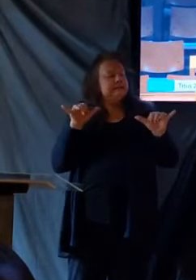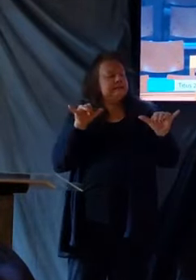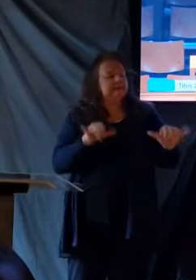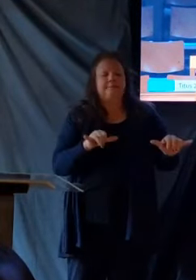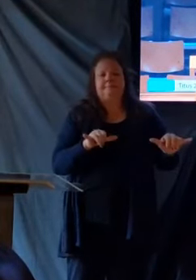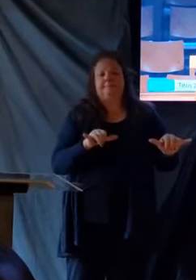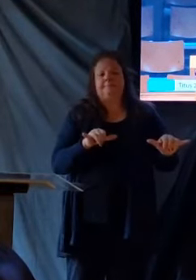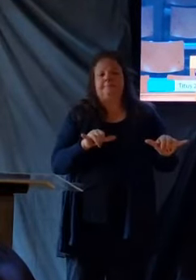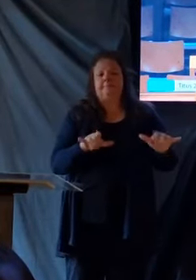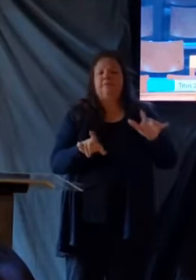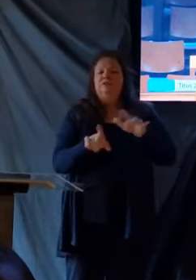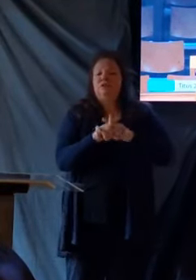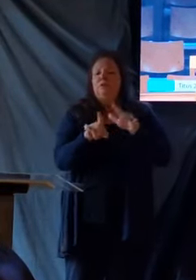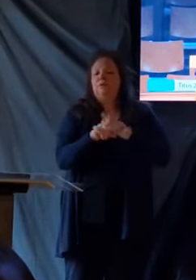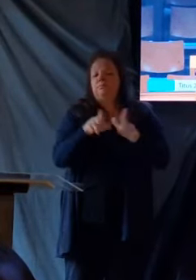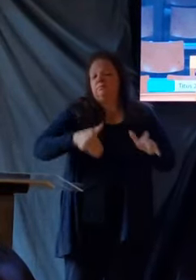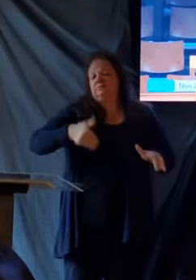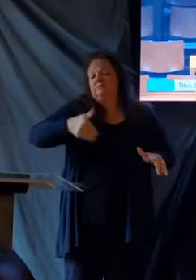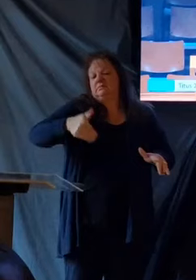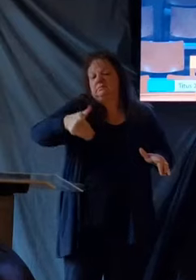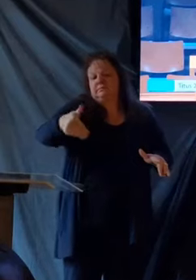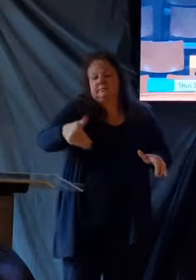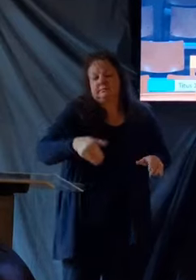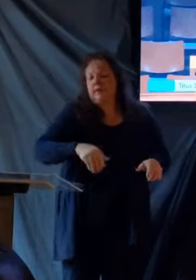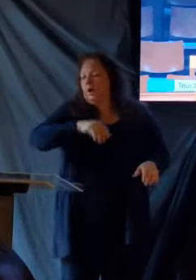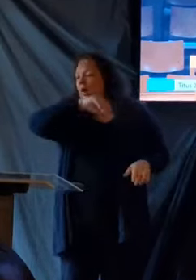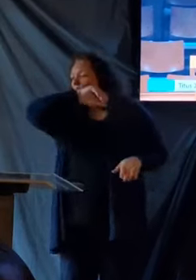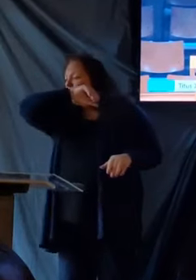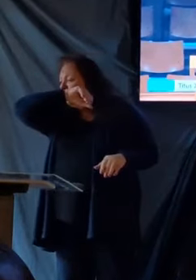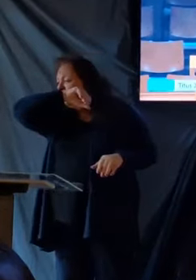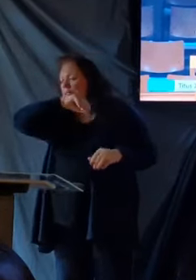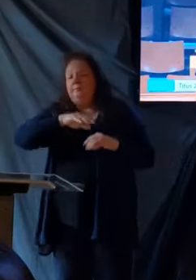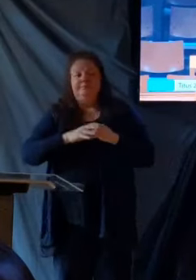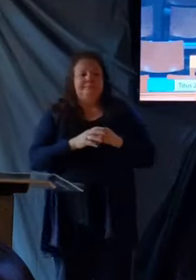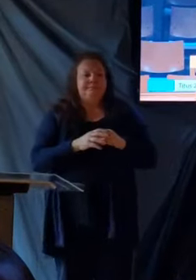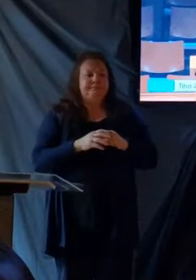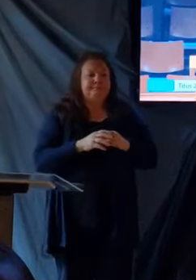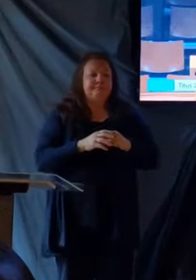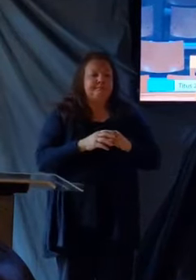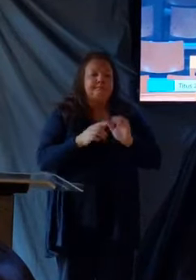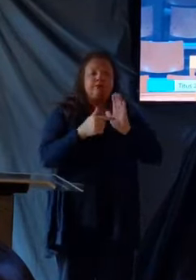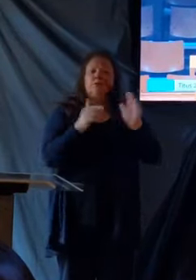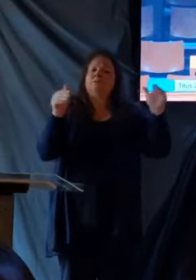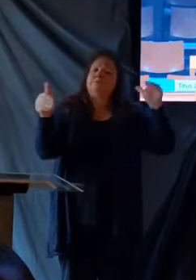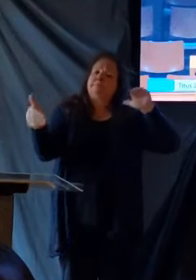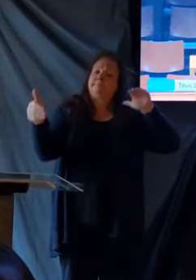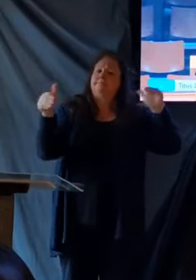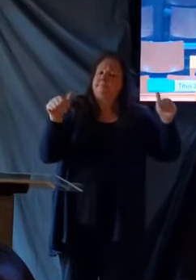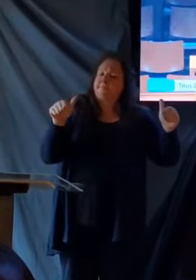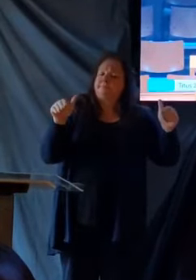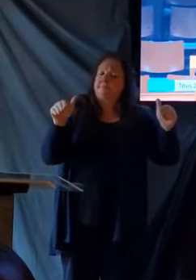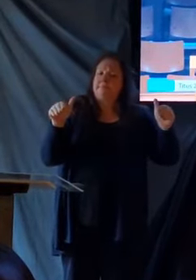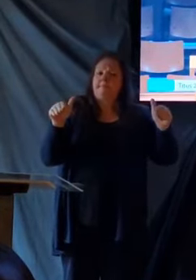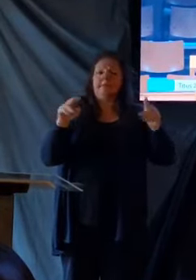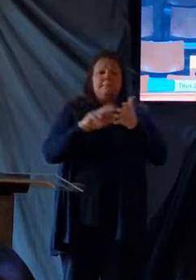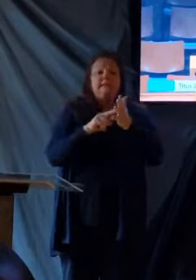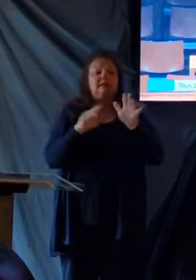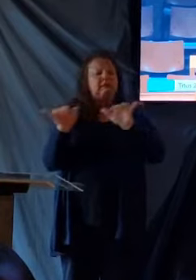likewise appears through section in the pastoral epistles, and it denotes a comparison in the same